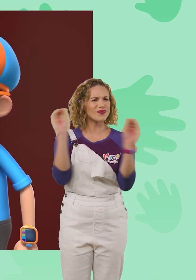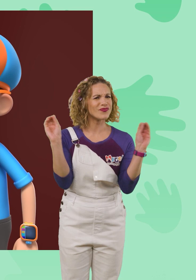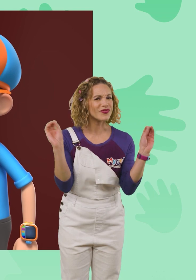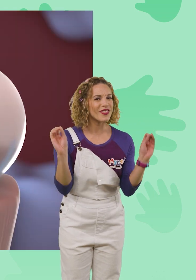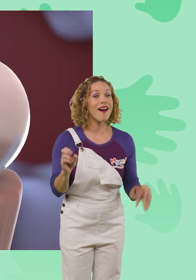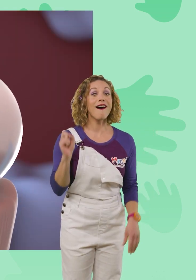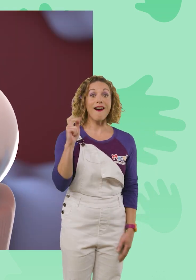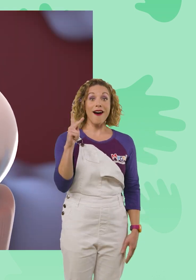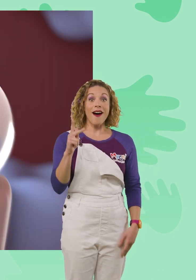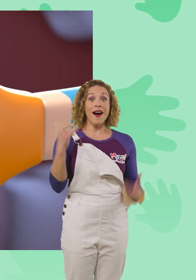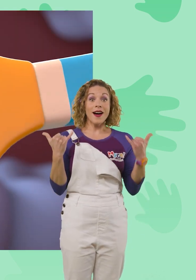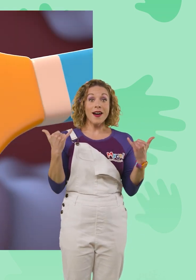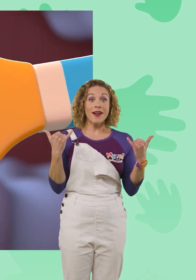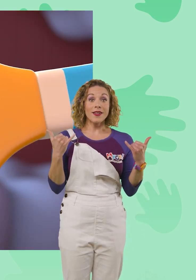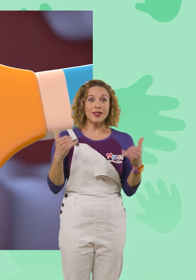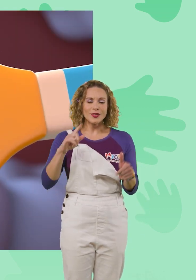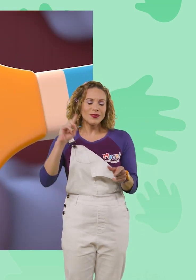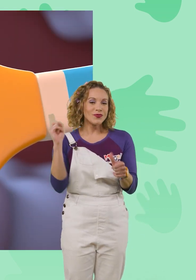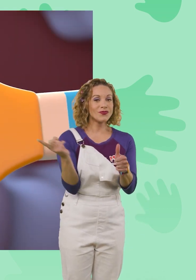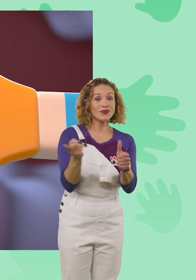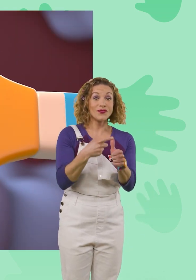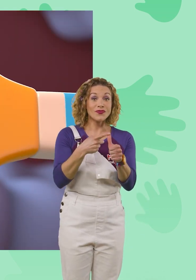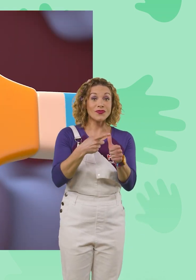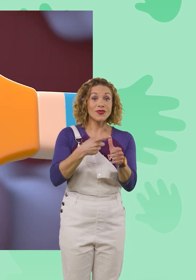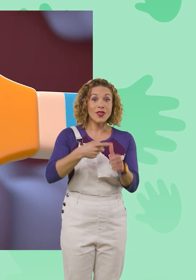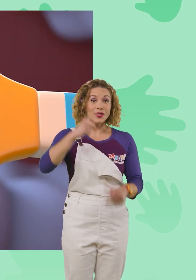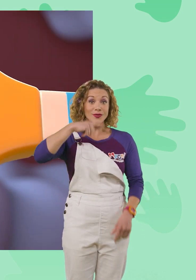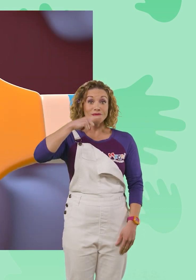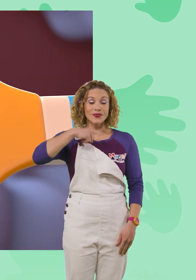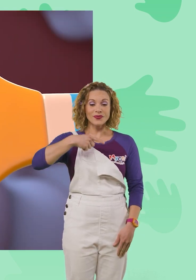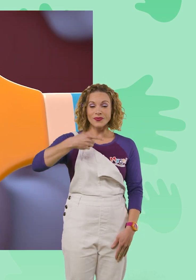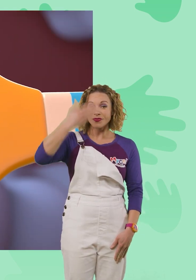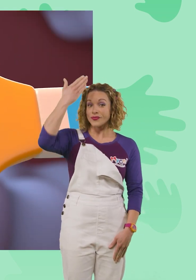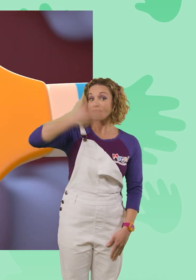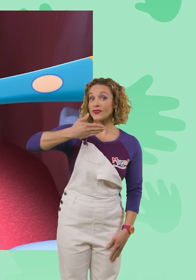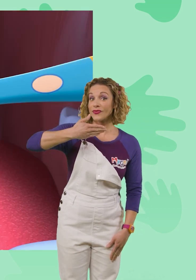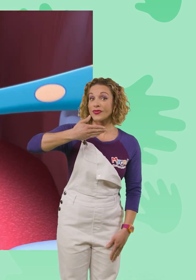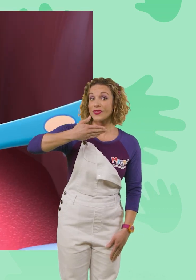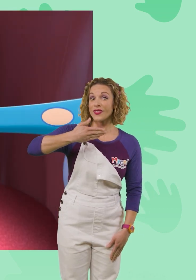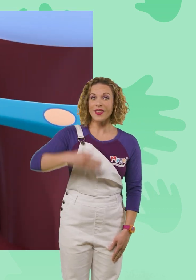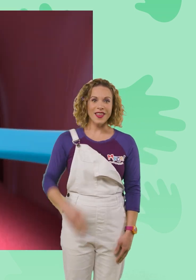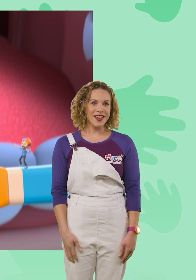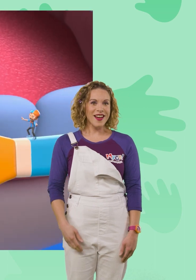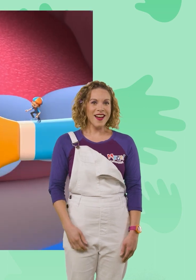food-free. Okay, now here's how to brush your teeth. Let's go to the front first.